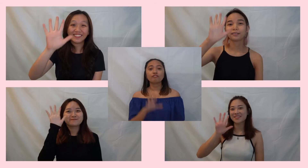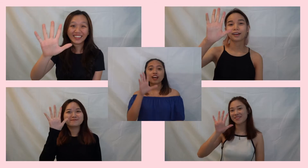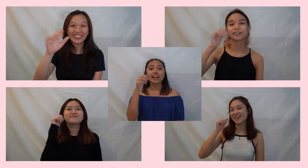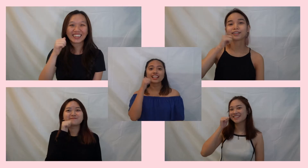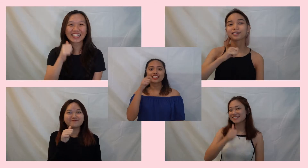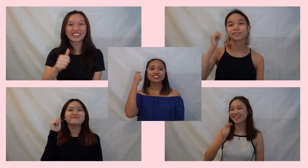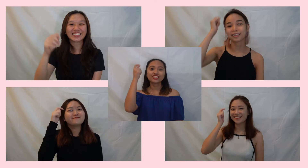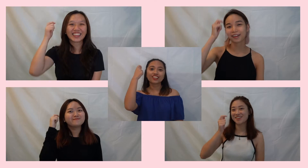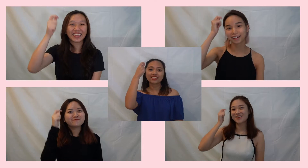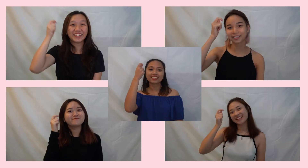Five Girls Theory.